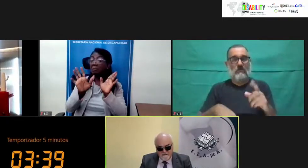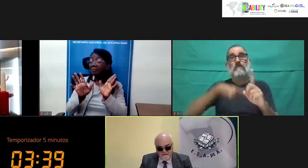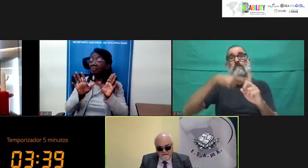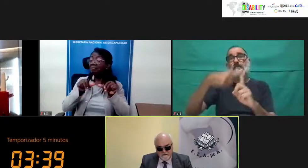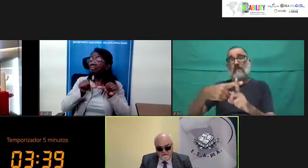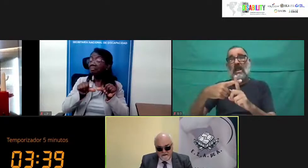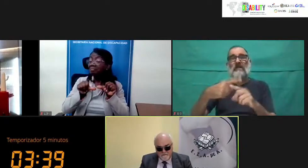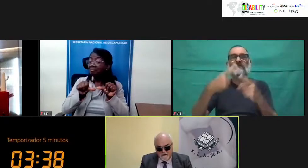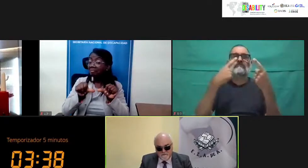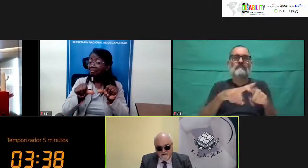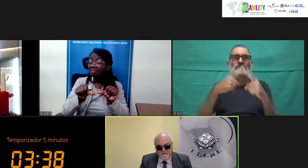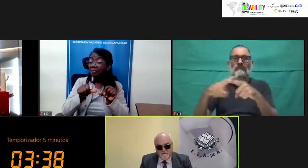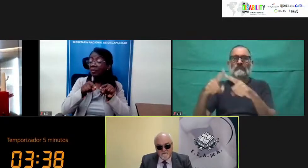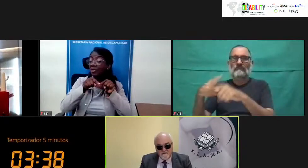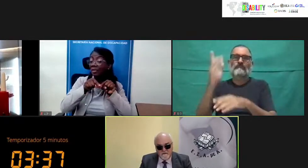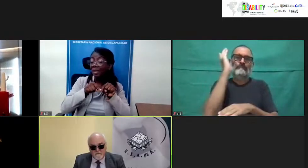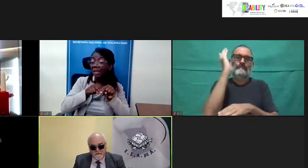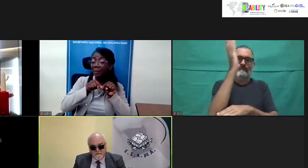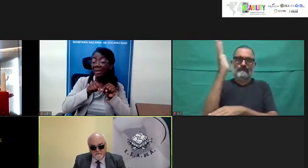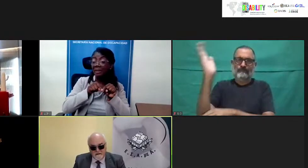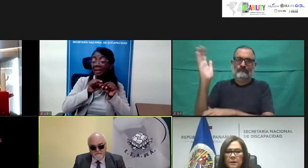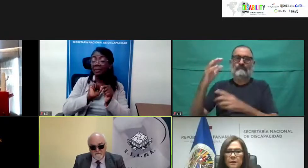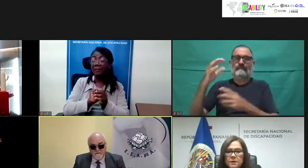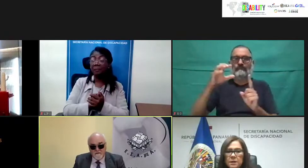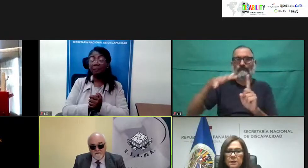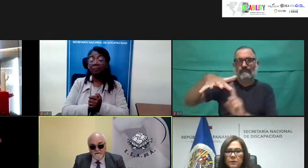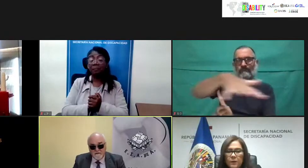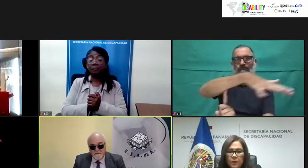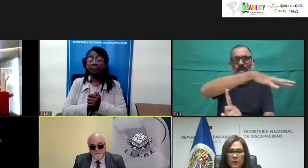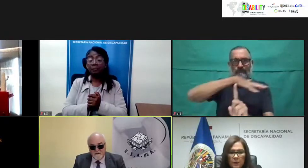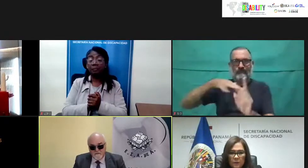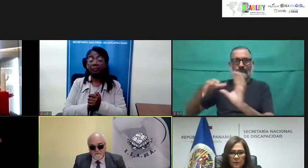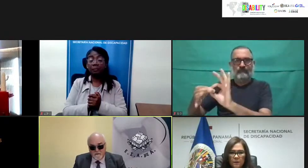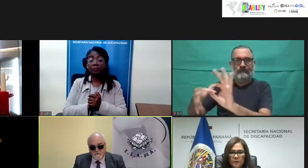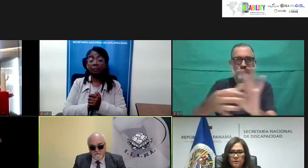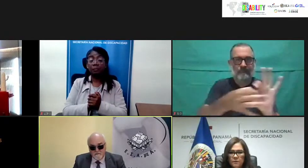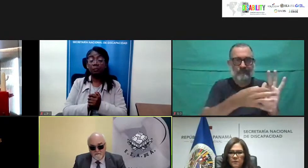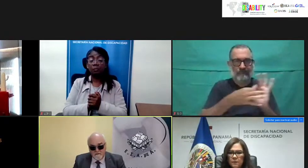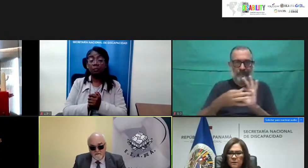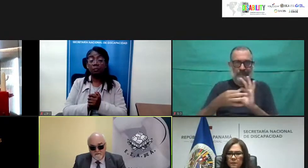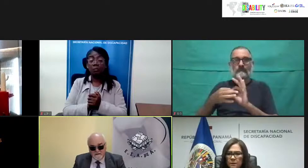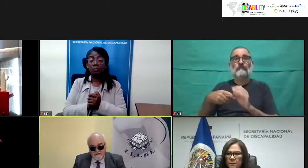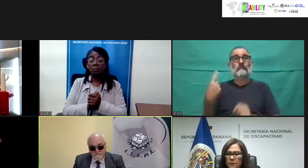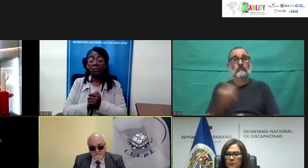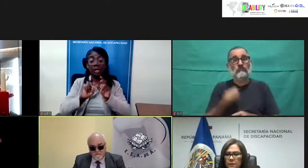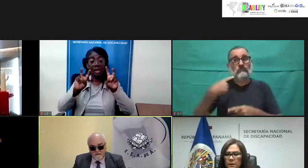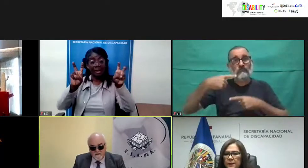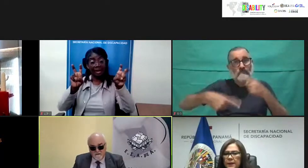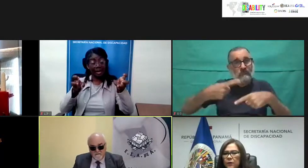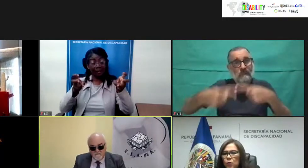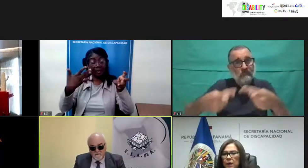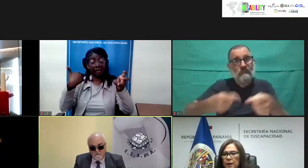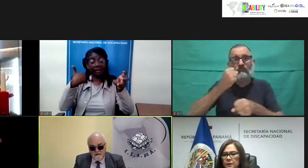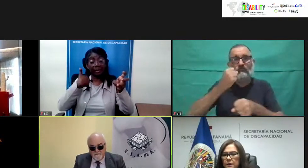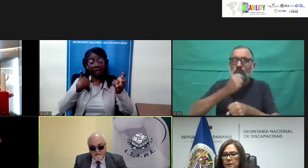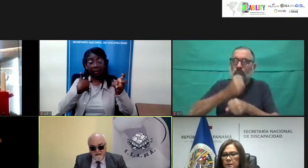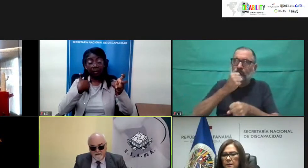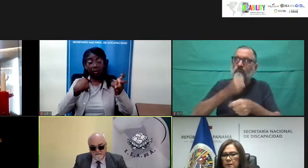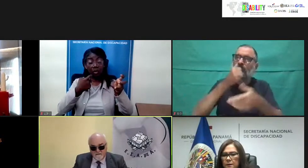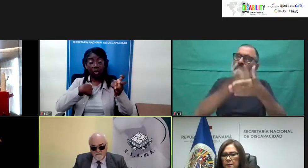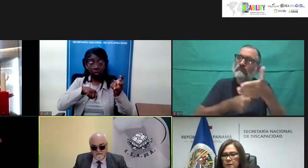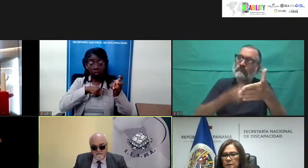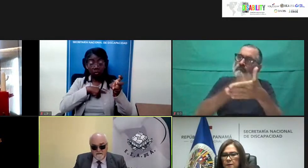nothing about us without us a principle that has to be fully